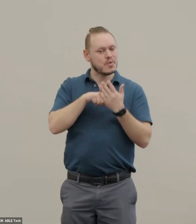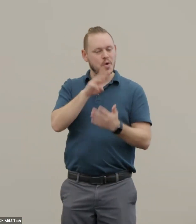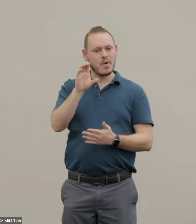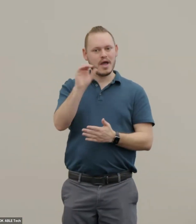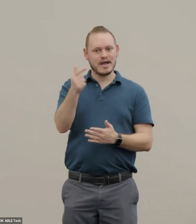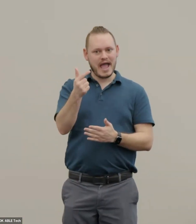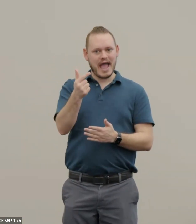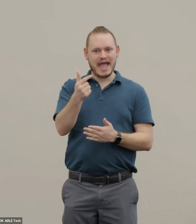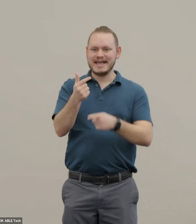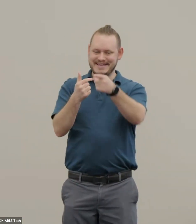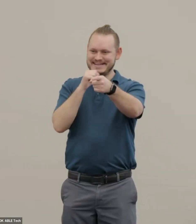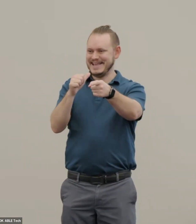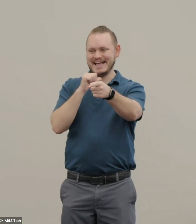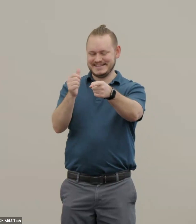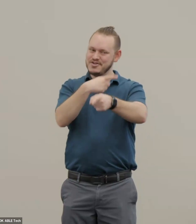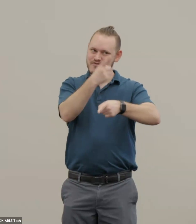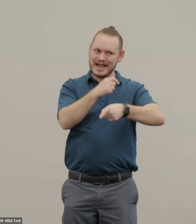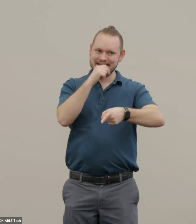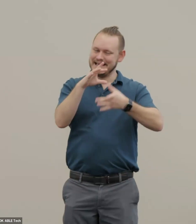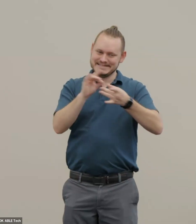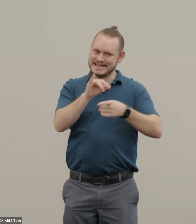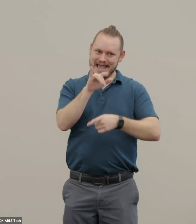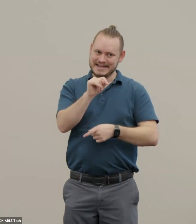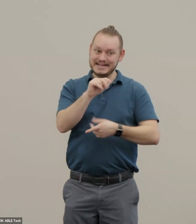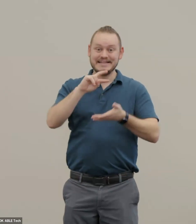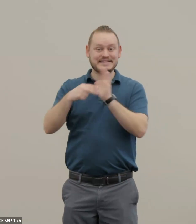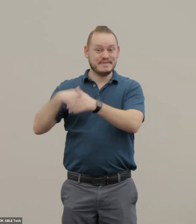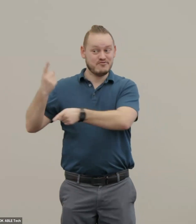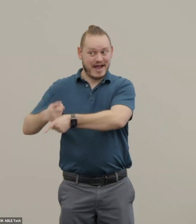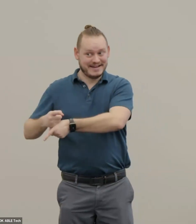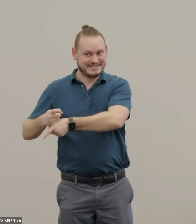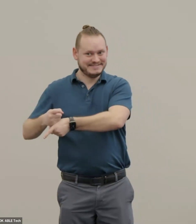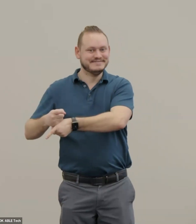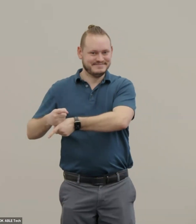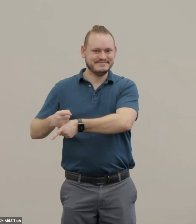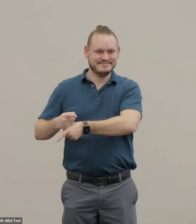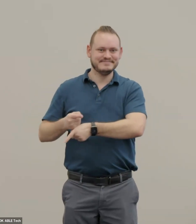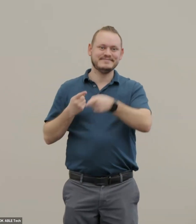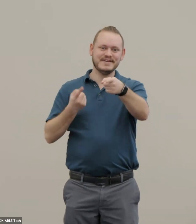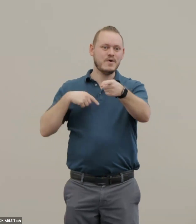specifications